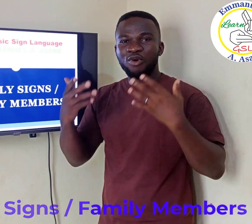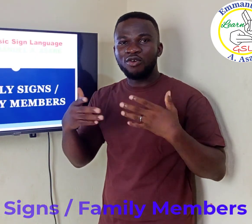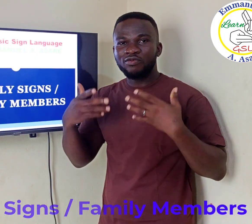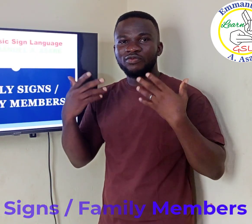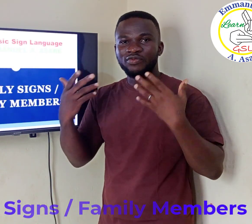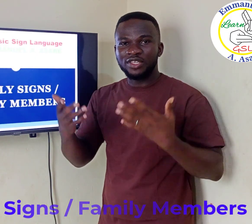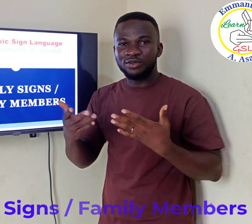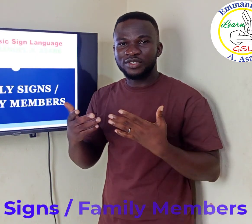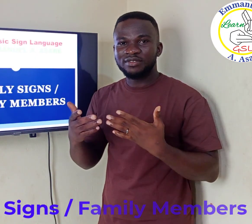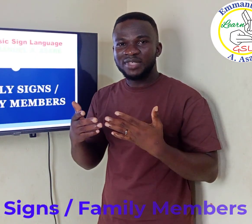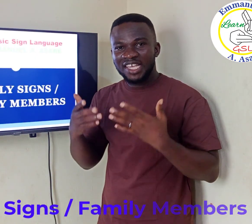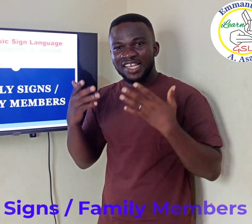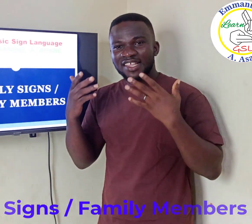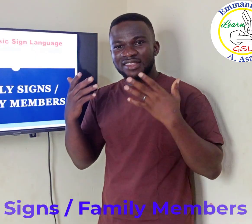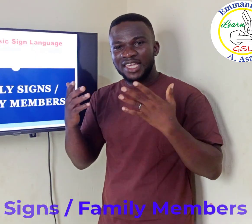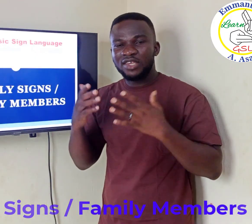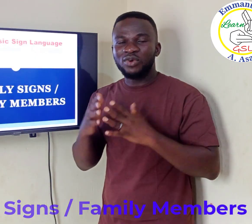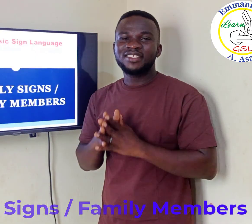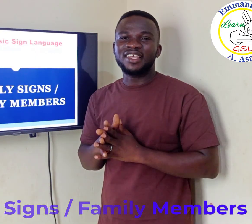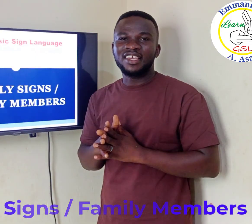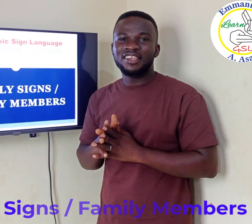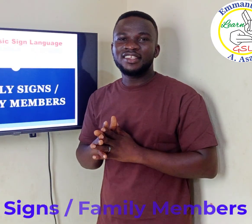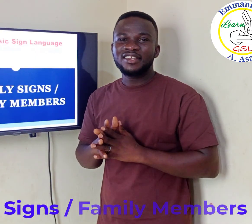more videos. Thank you once again